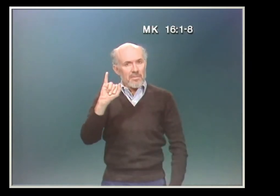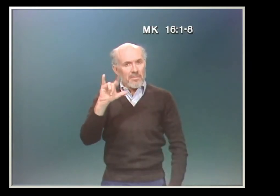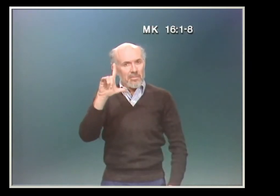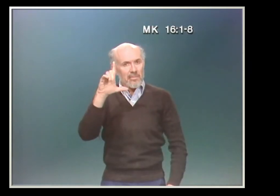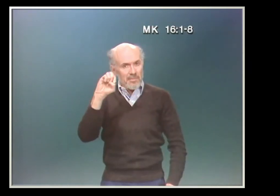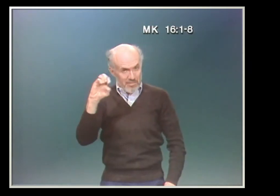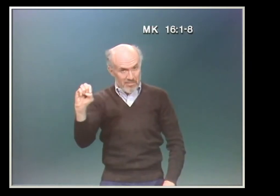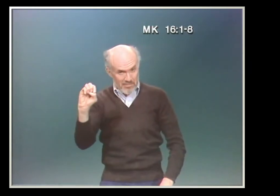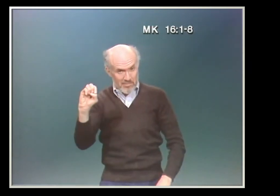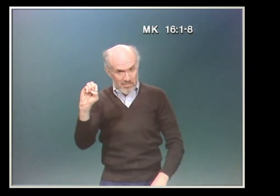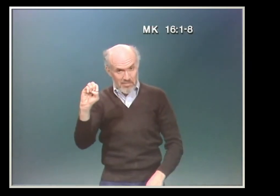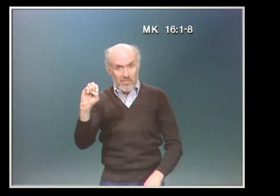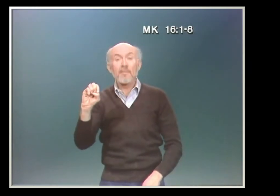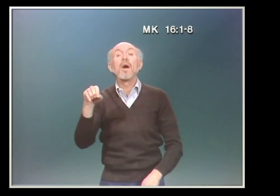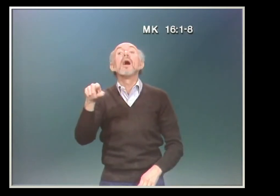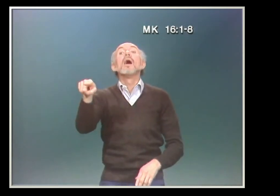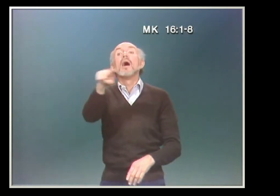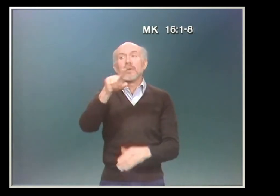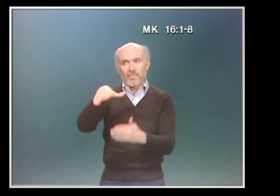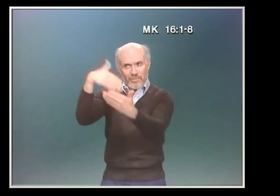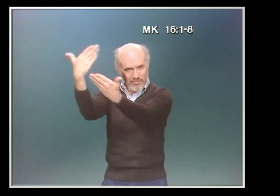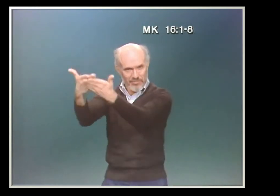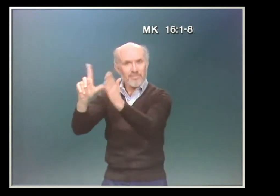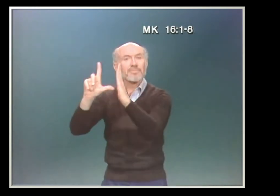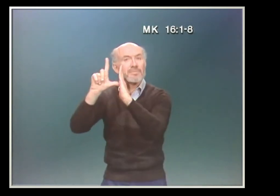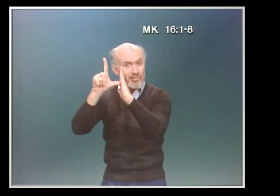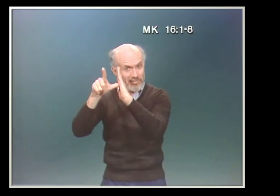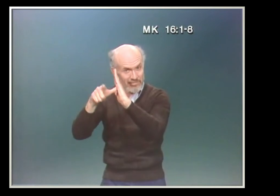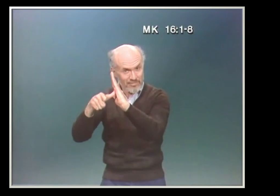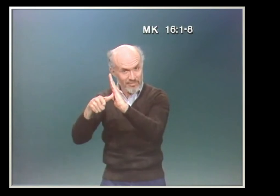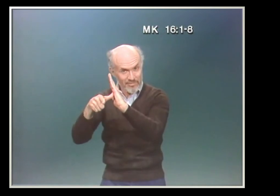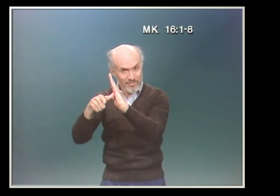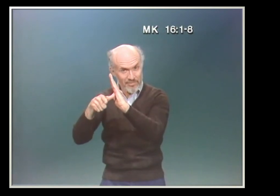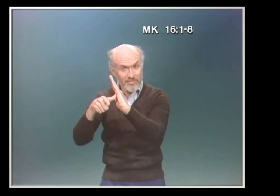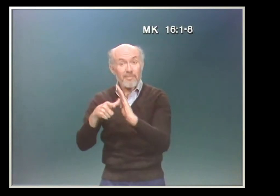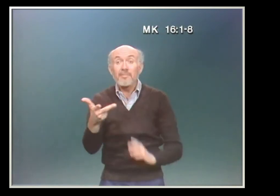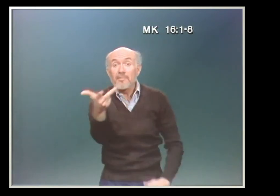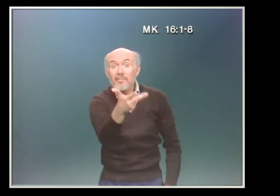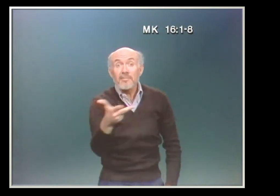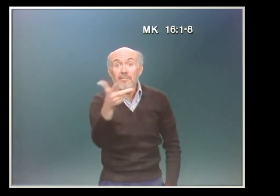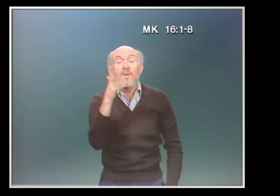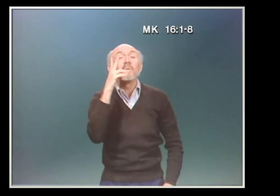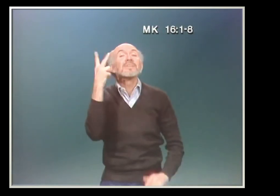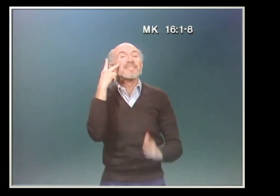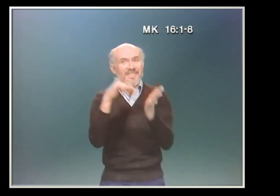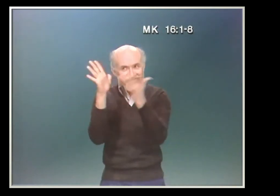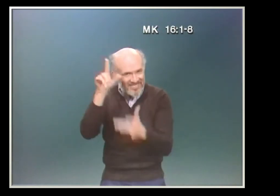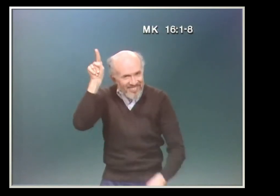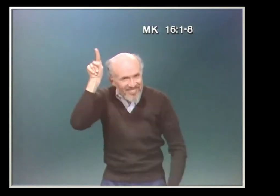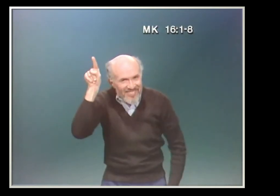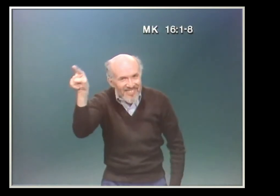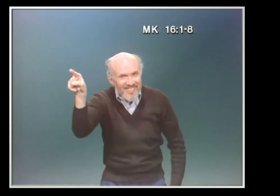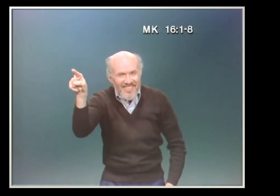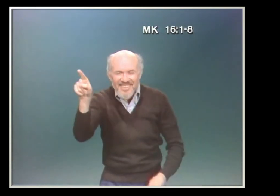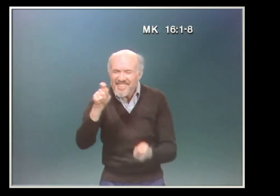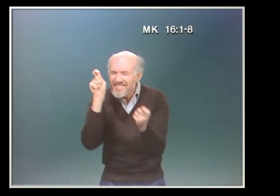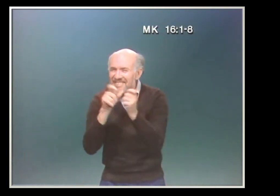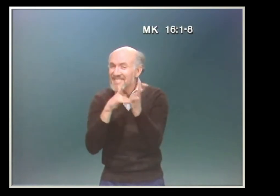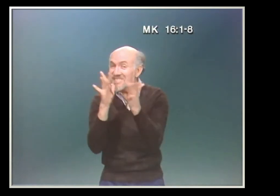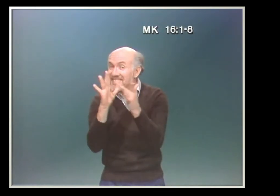He has risen from death. He is not here. Look, here is the place they put him when he was dead. Now go and tell his